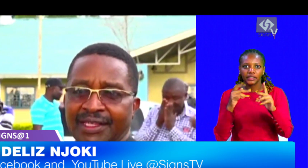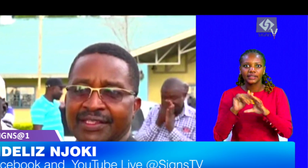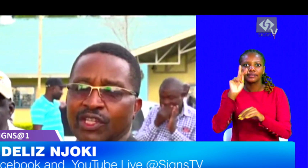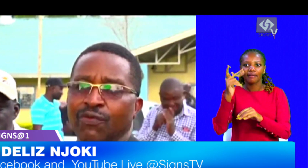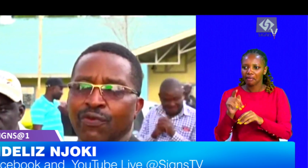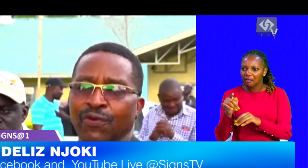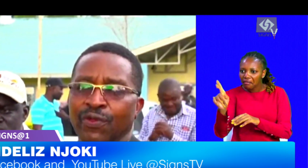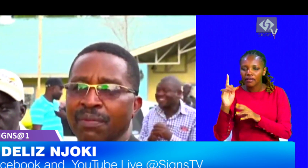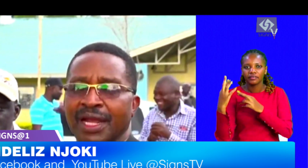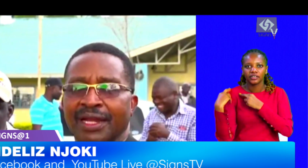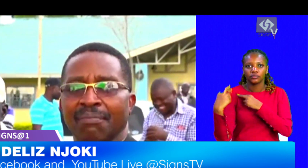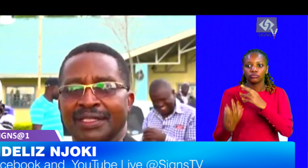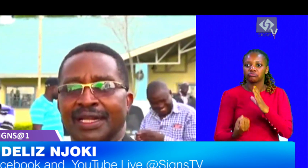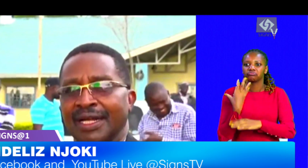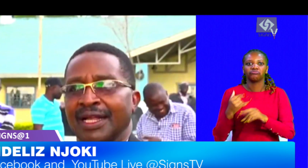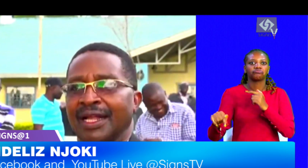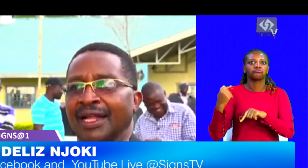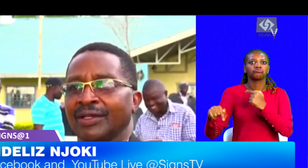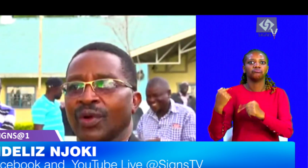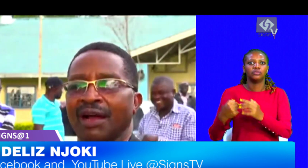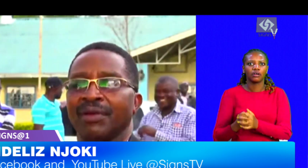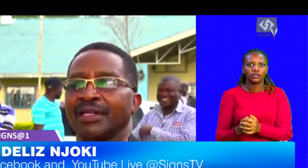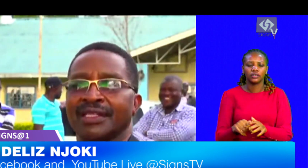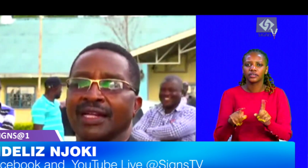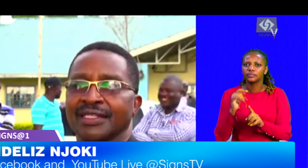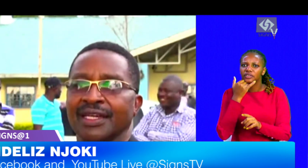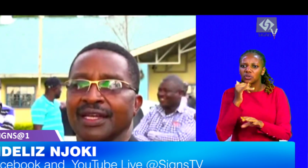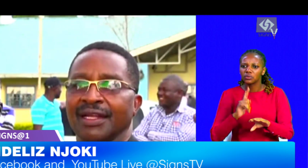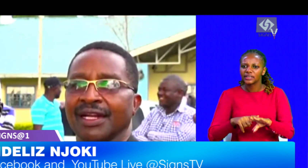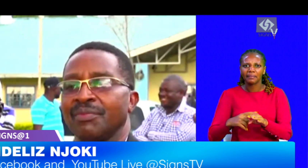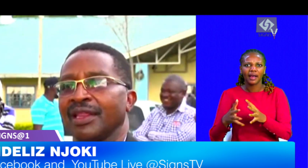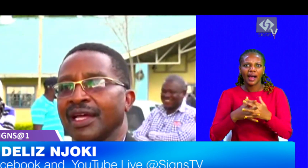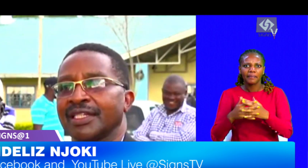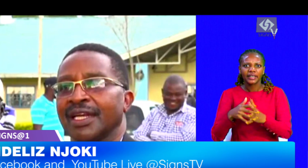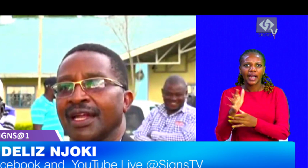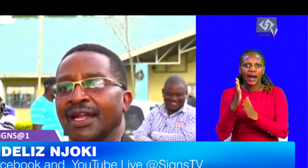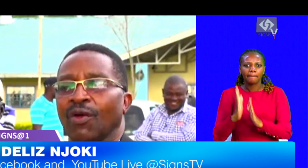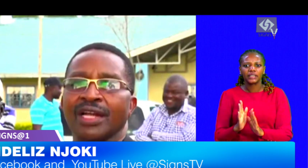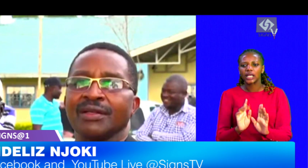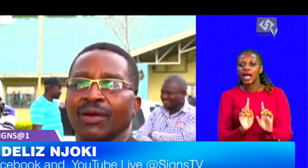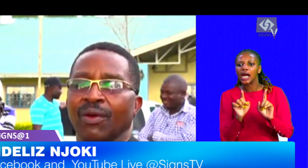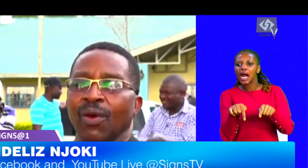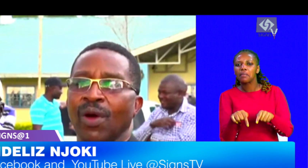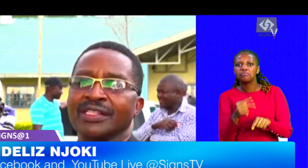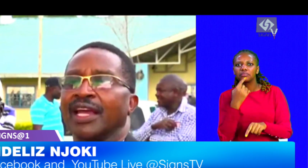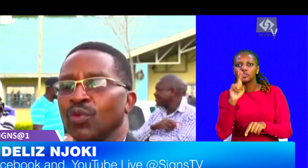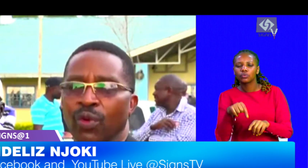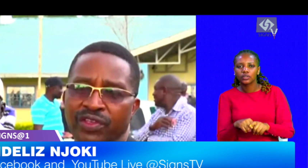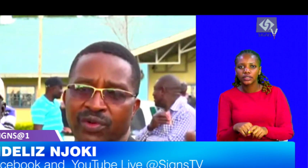It's shameful for the American ambassador to come and start claiming that one side won the general